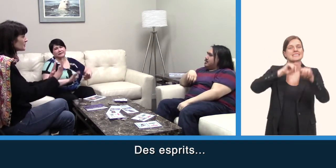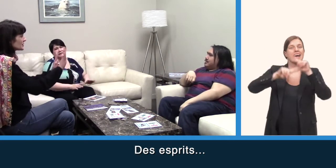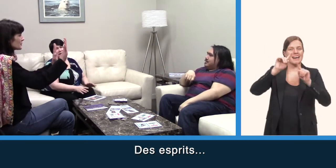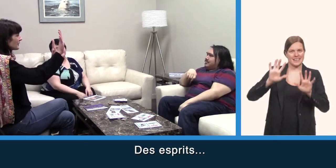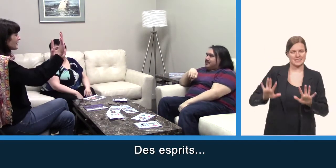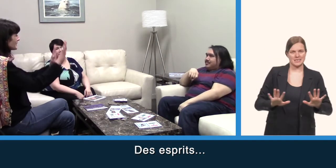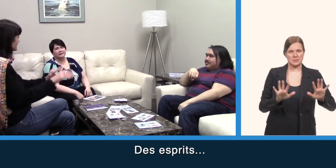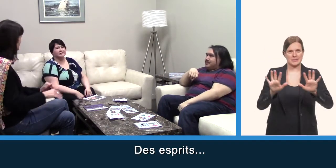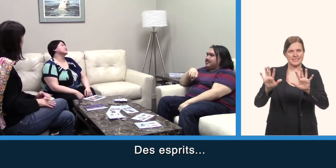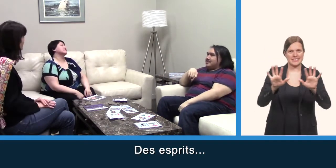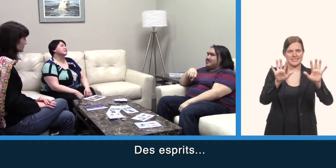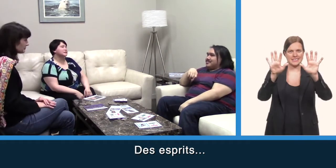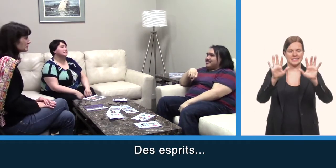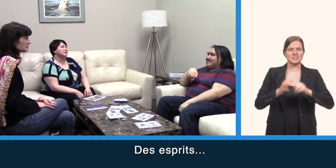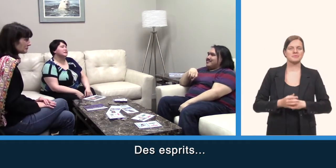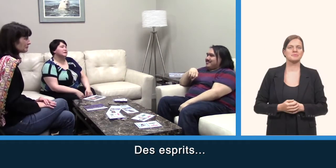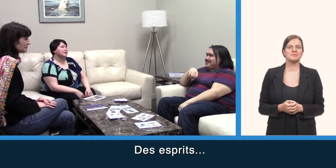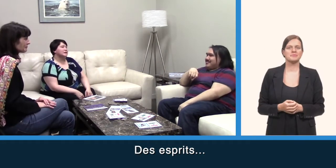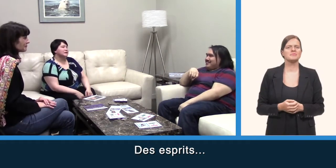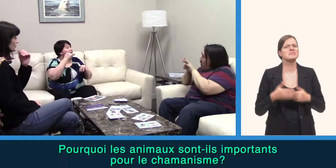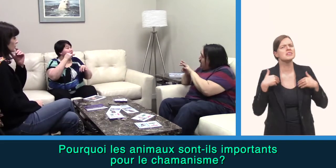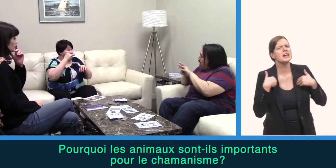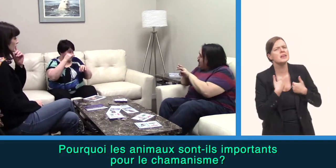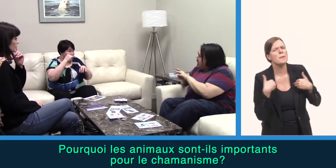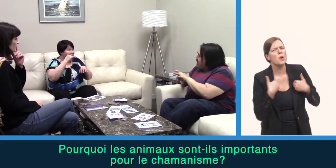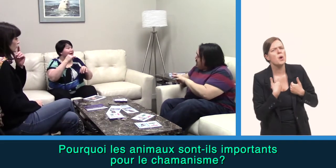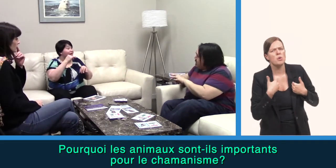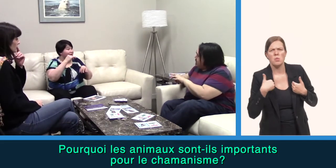Spirits. Oh, spirits.